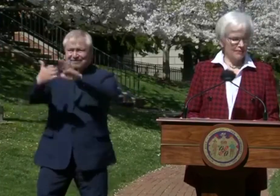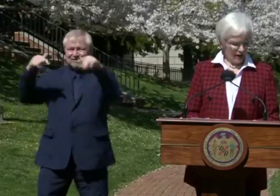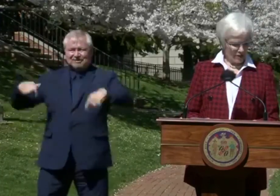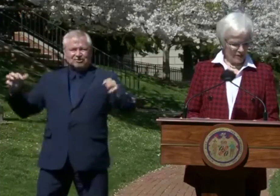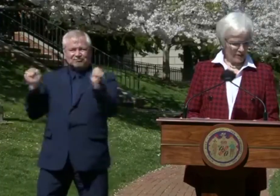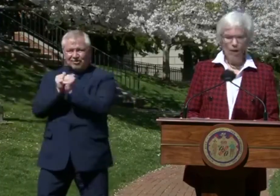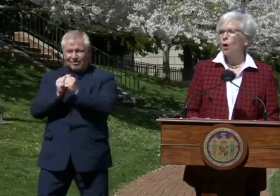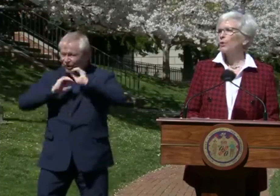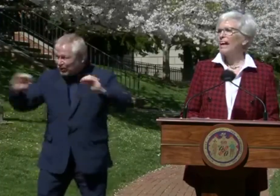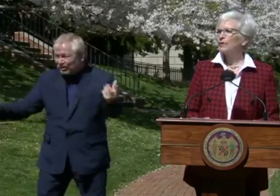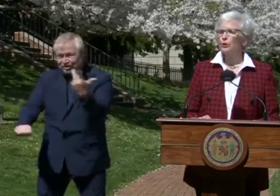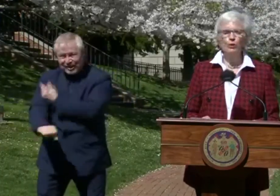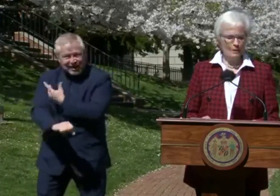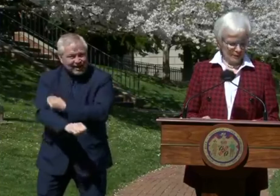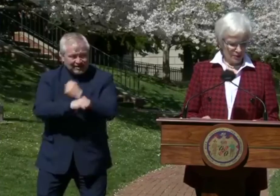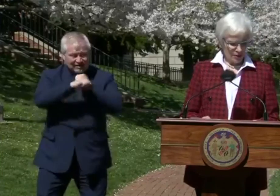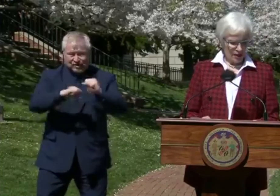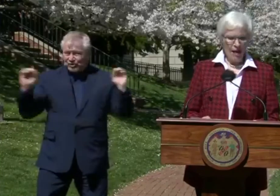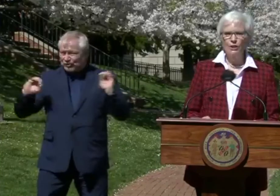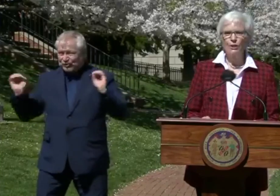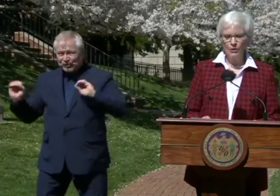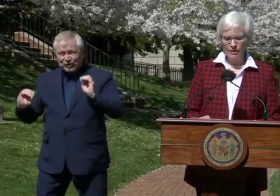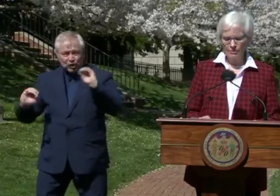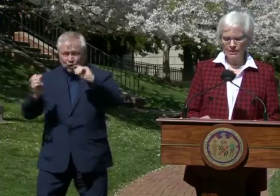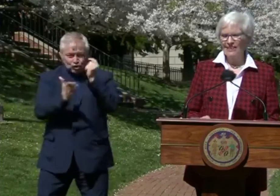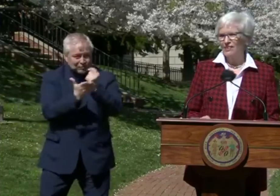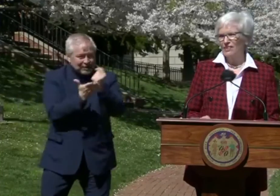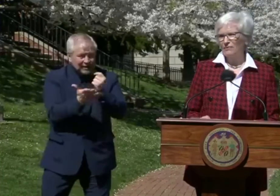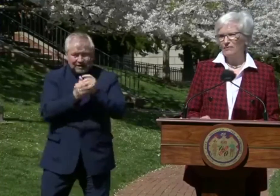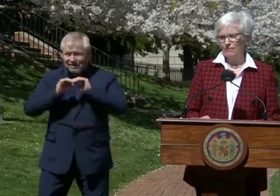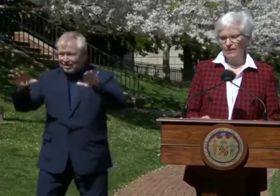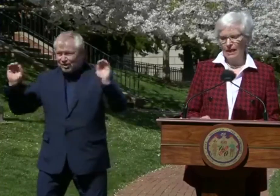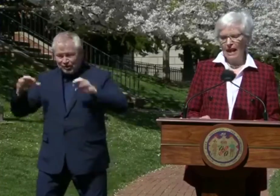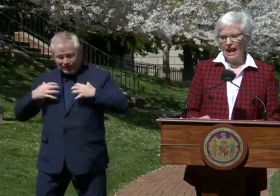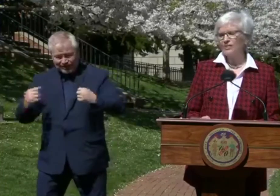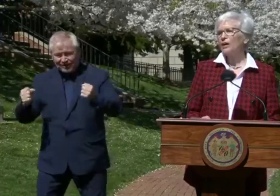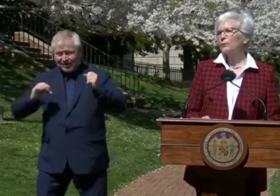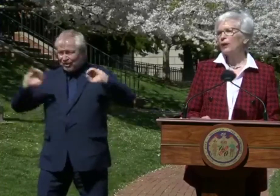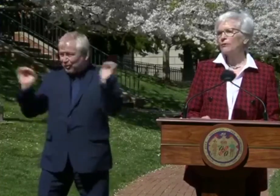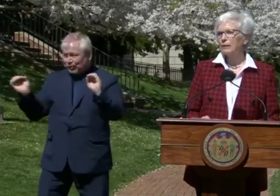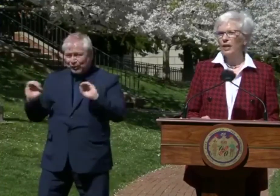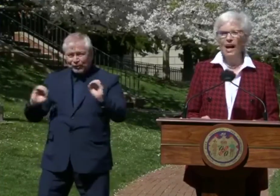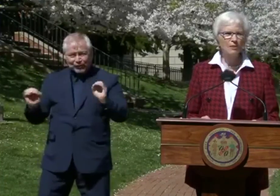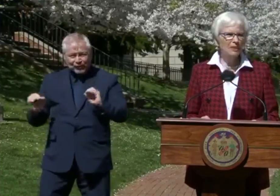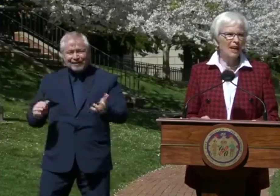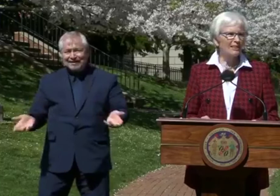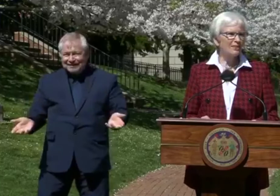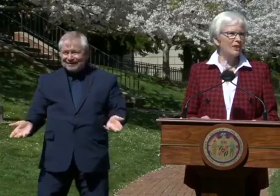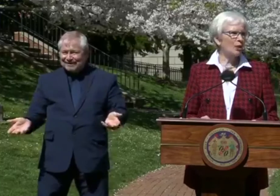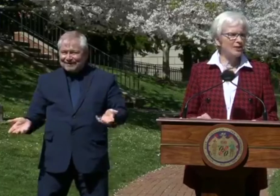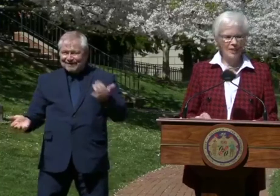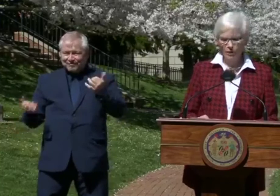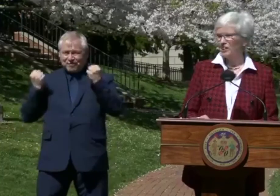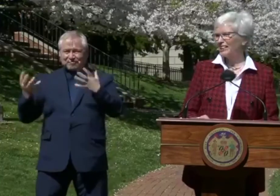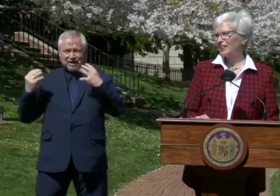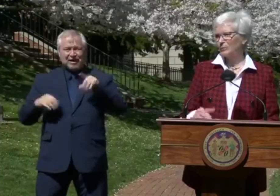against this virus. We have no treatments to cure this disease. As the number of people hospitalized